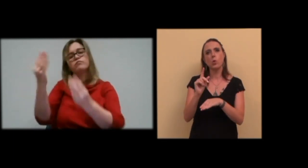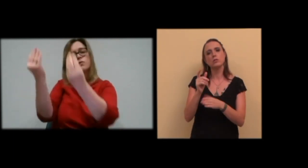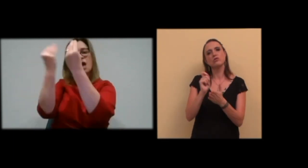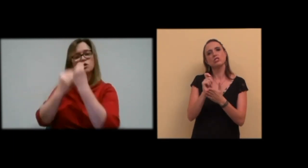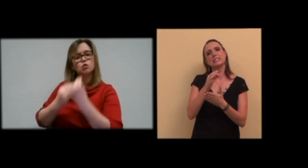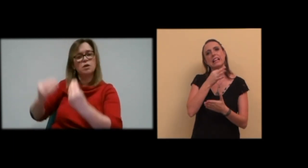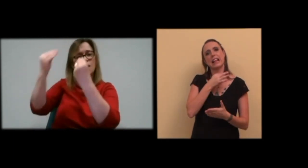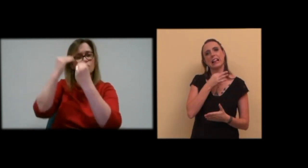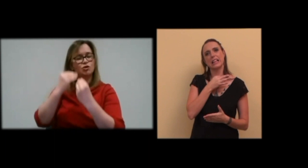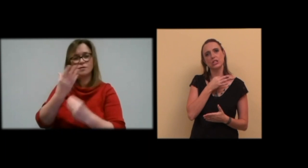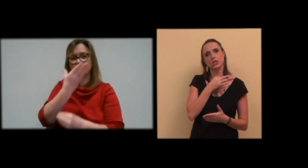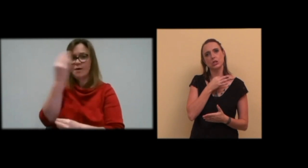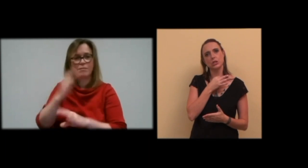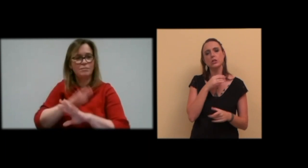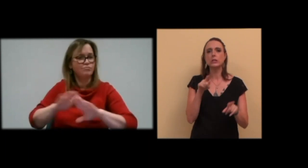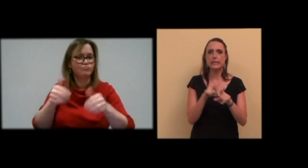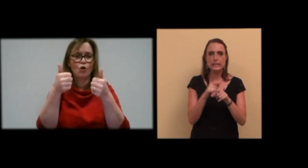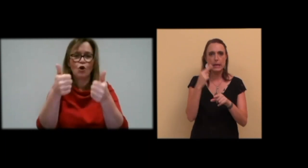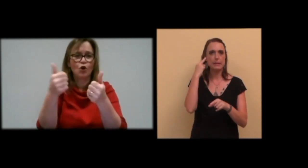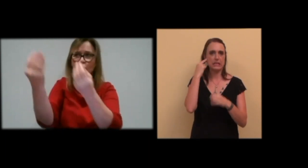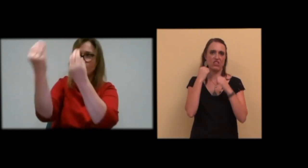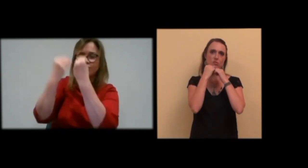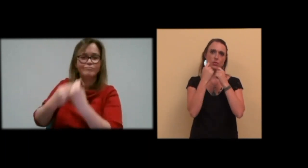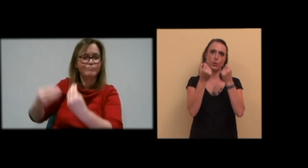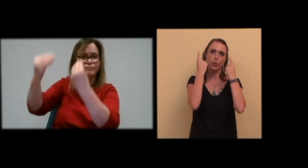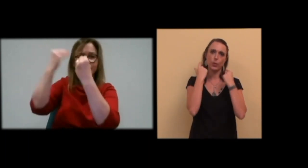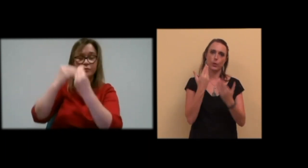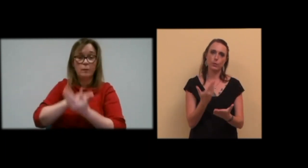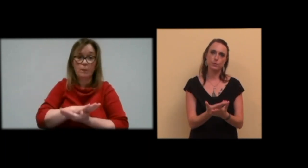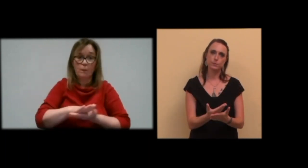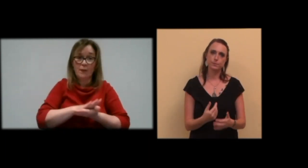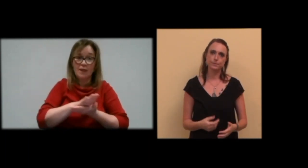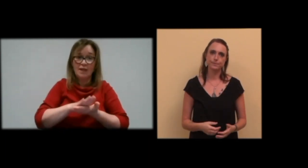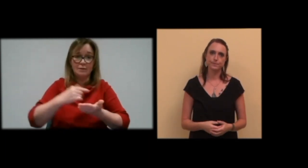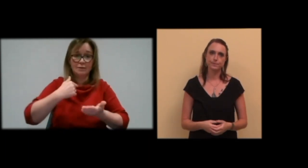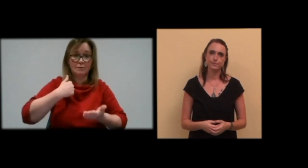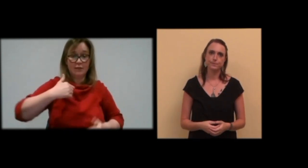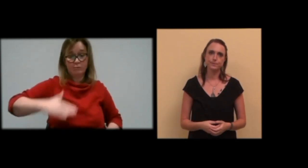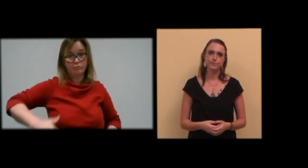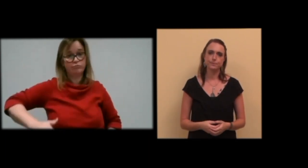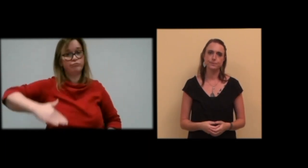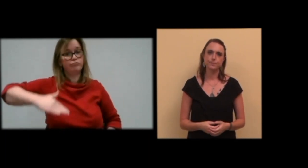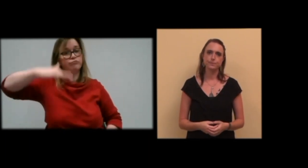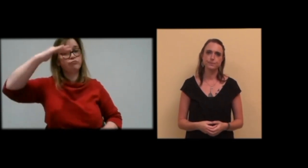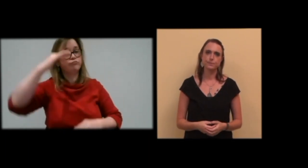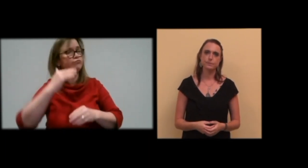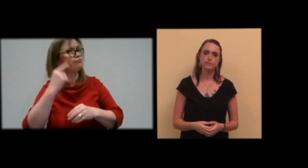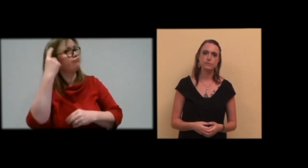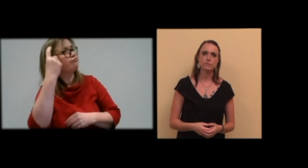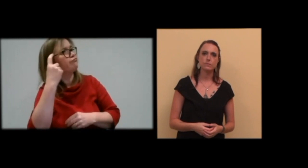English on there. So again, that can be misunderstood by parents.